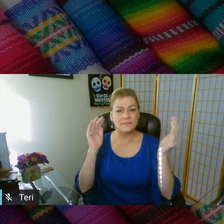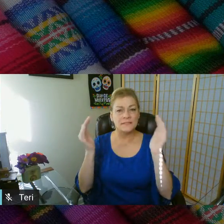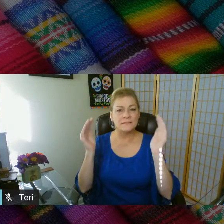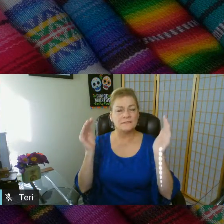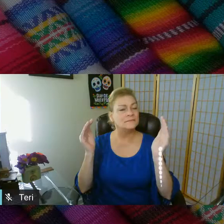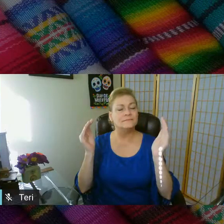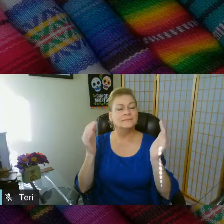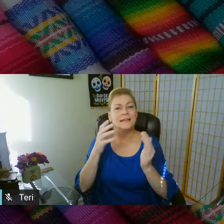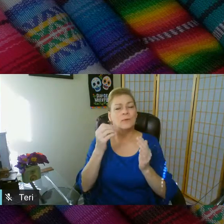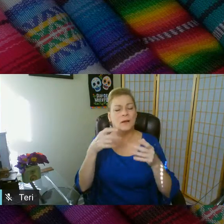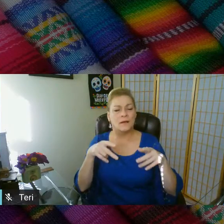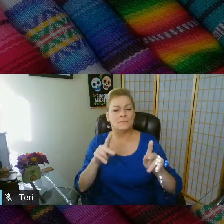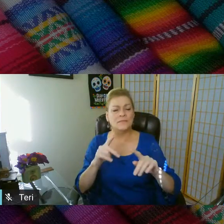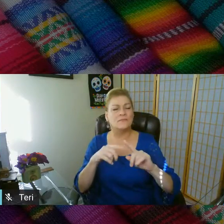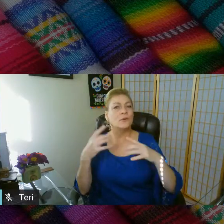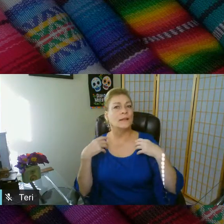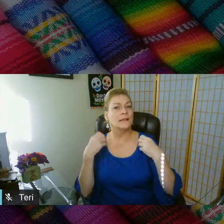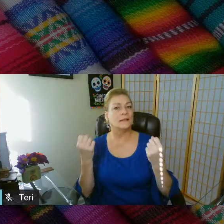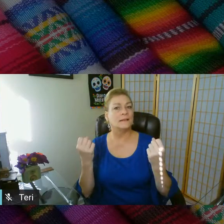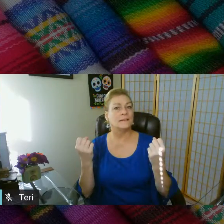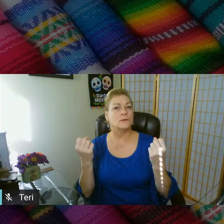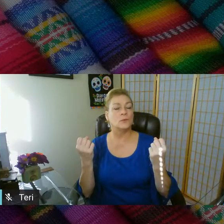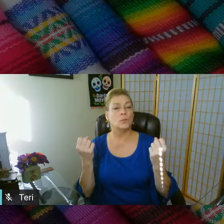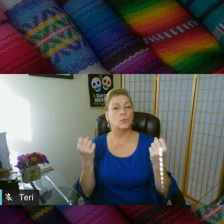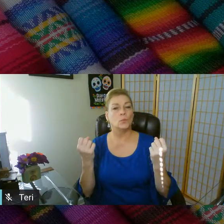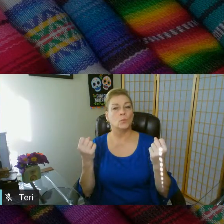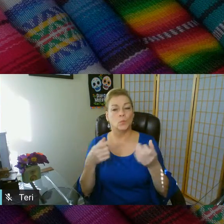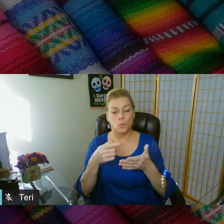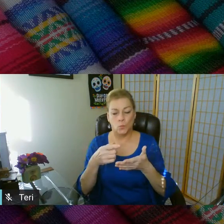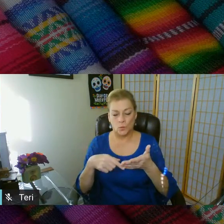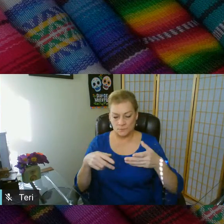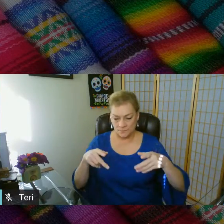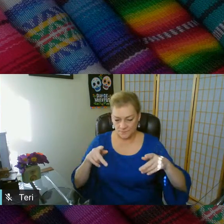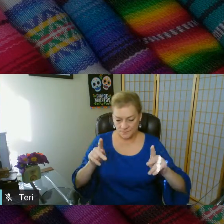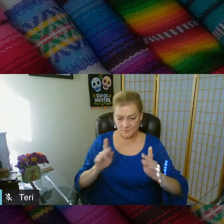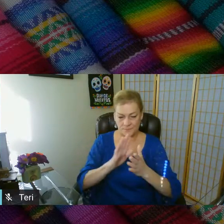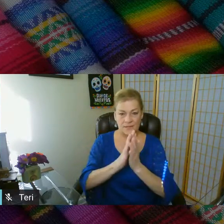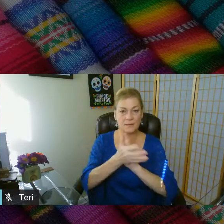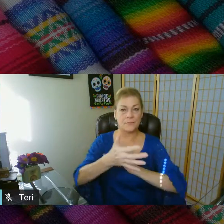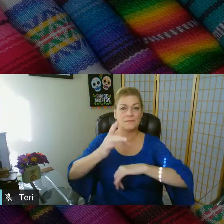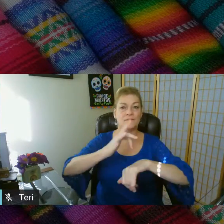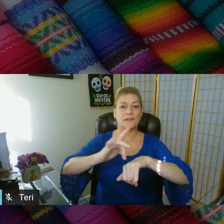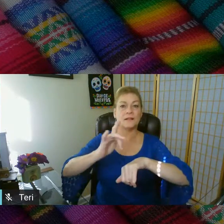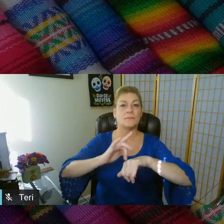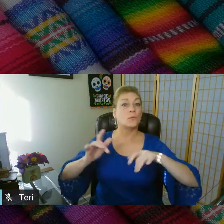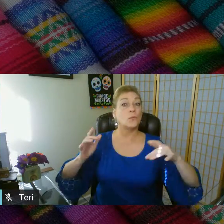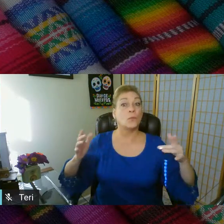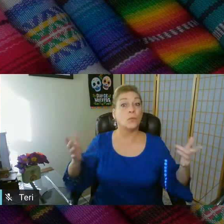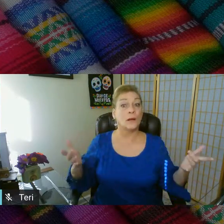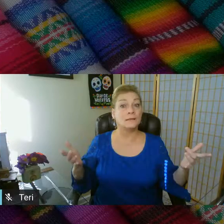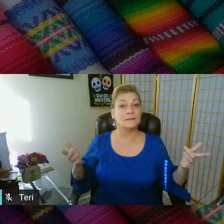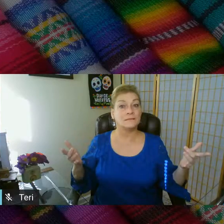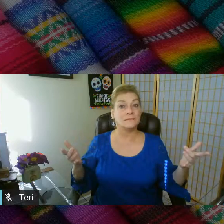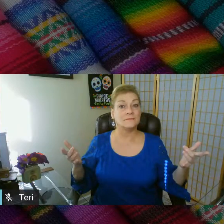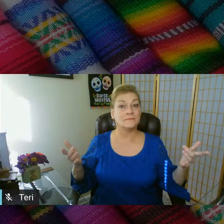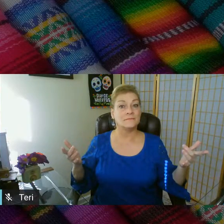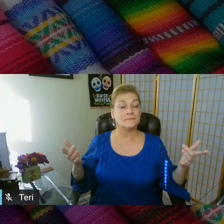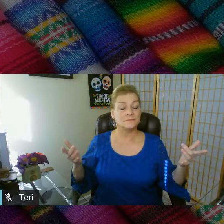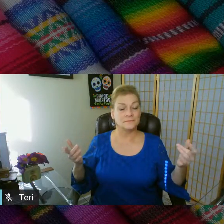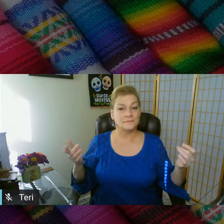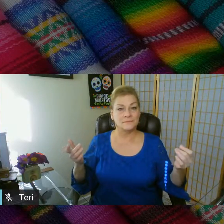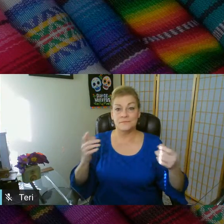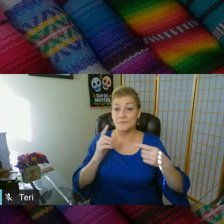with a few questions, and that was one of them. What opportunities for healing become available to us? Another question is, what is it that